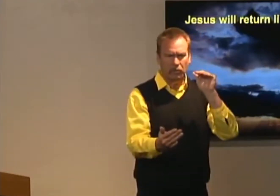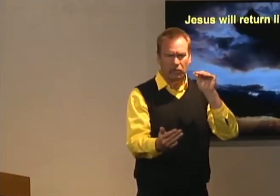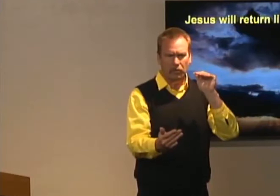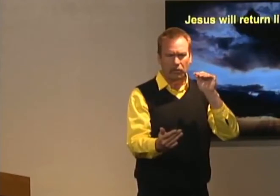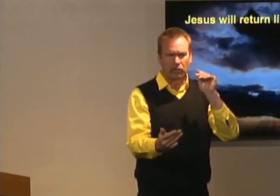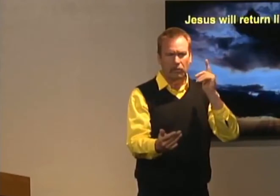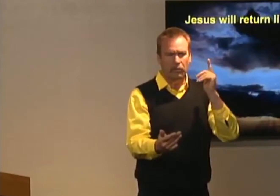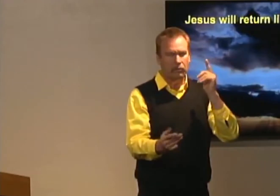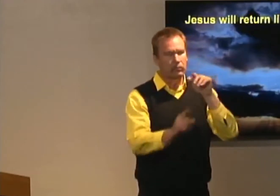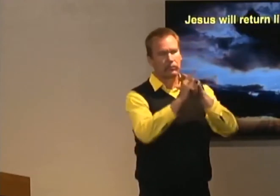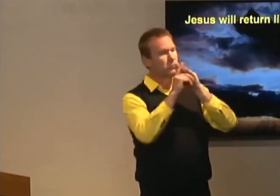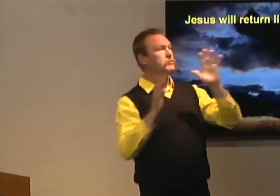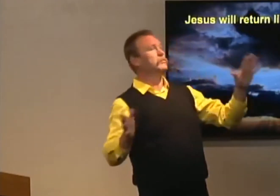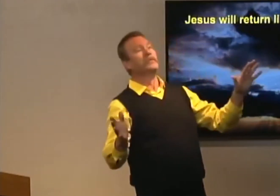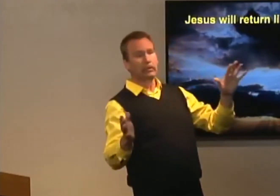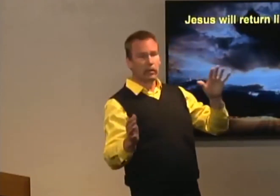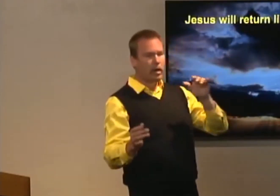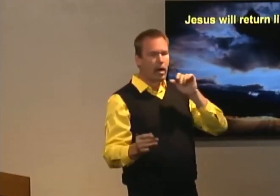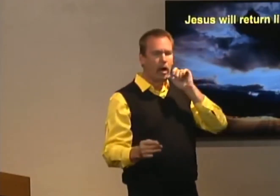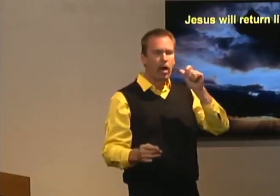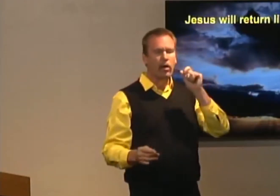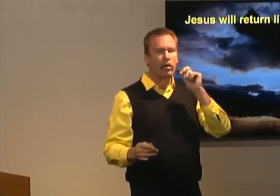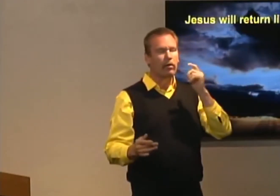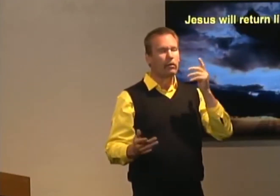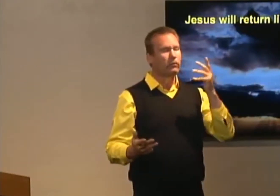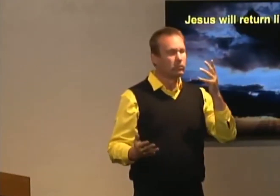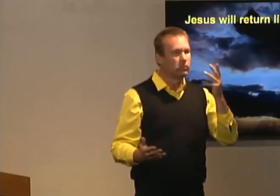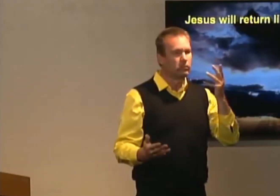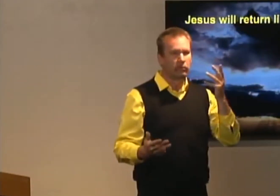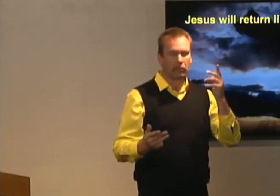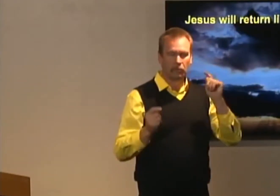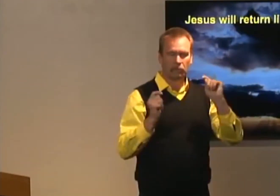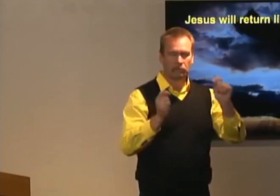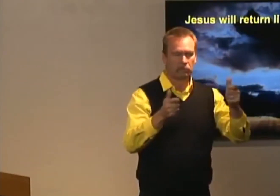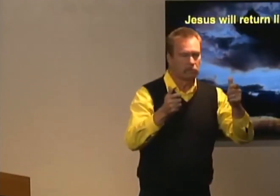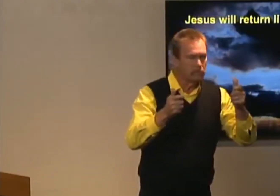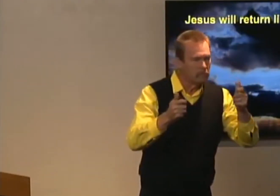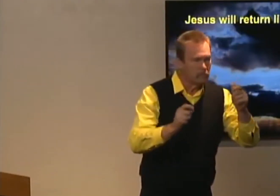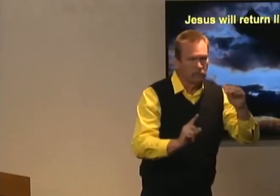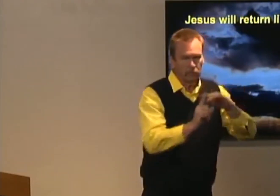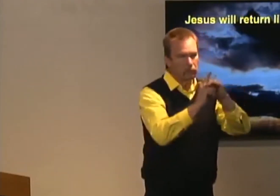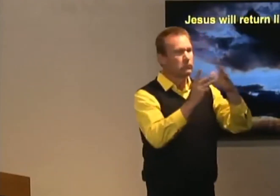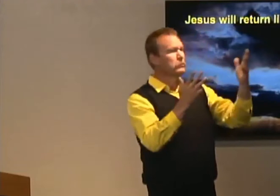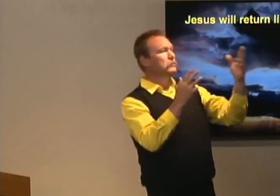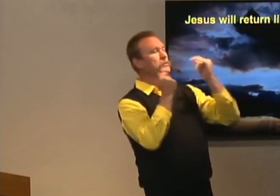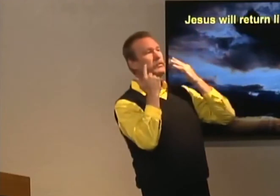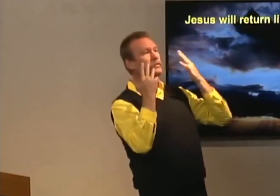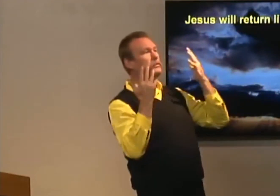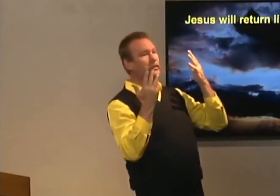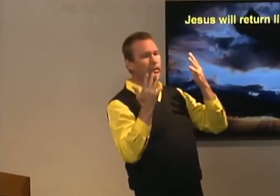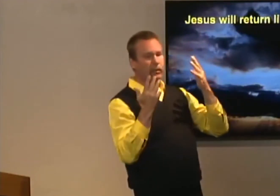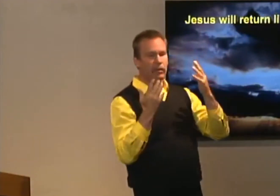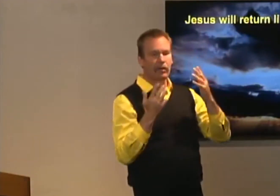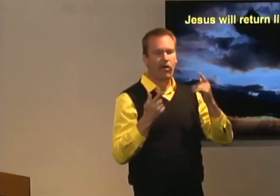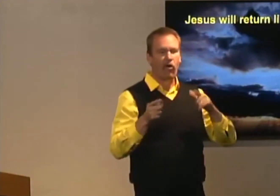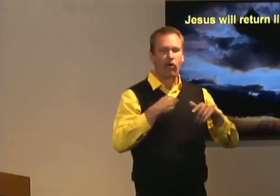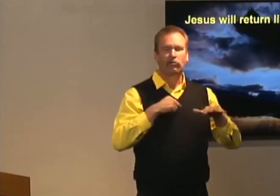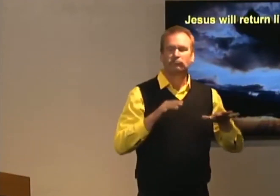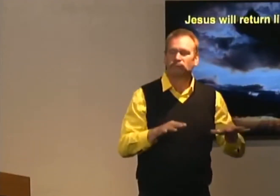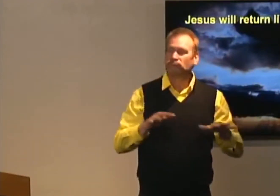a thief? You don't expect him to come, right? It's a surprise to you. You're stunned. It happens that quickly. They show up and you're